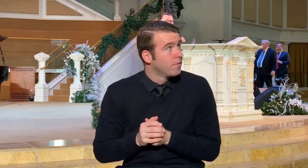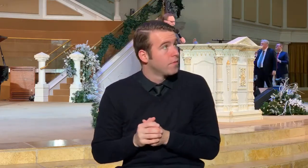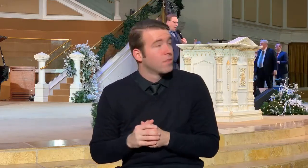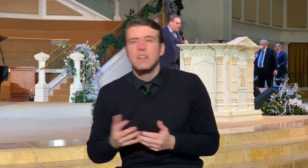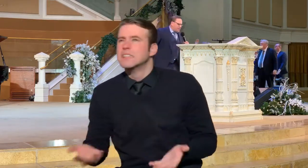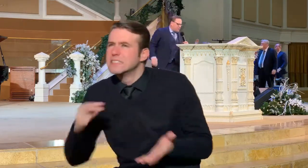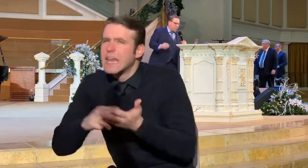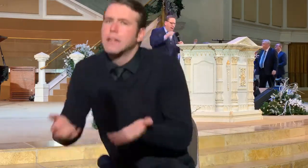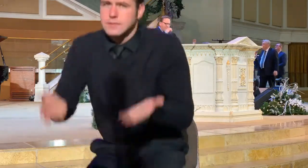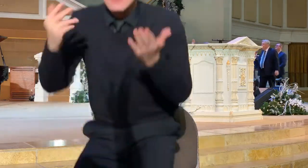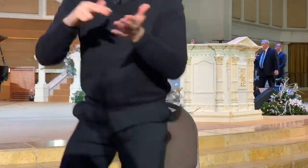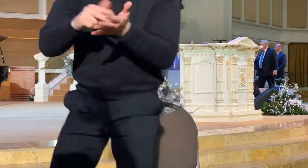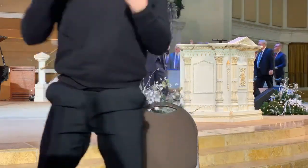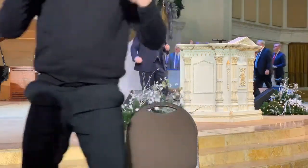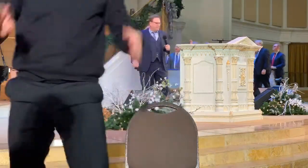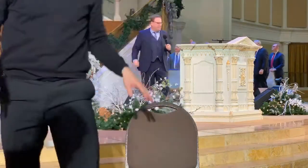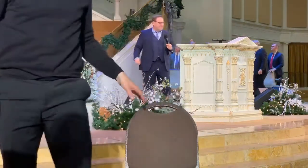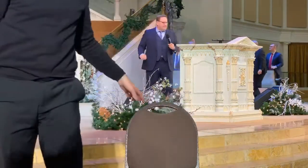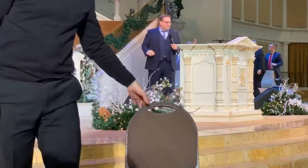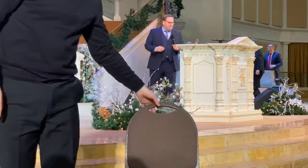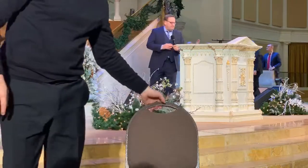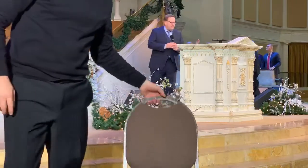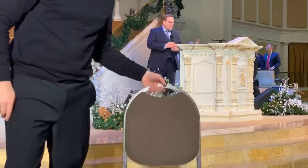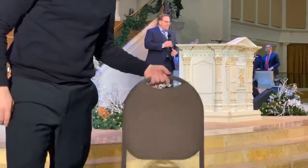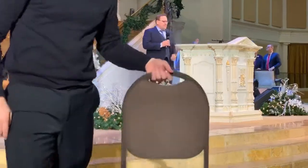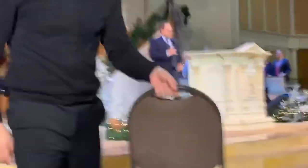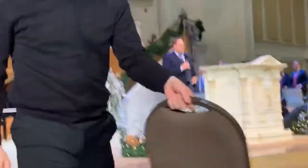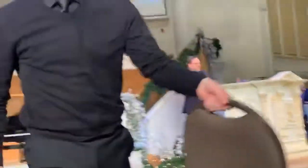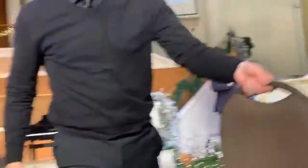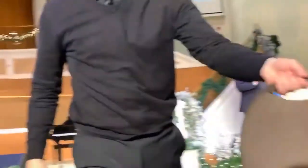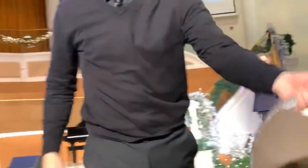more. Yeah, let me all over this room. I'm